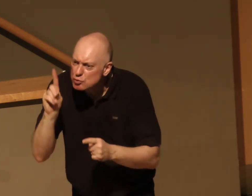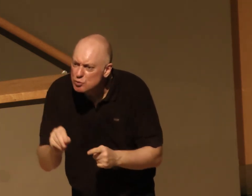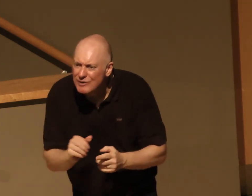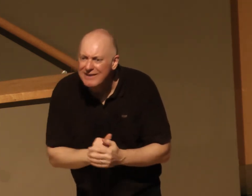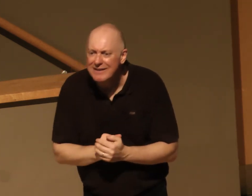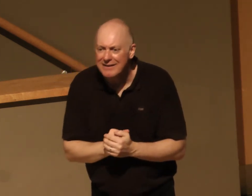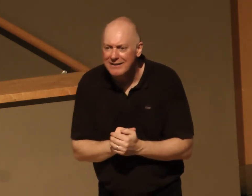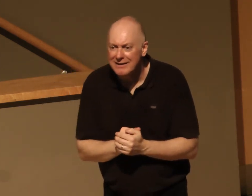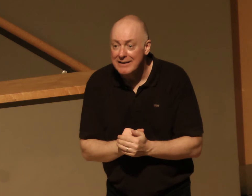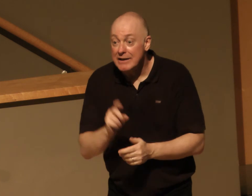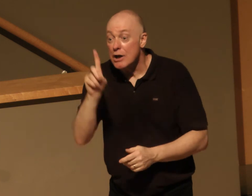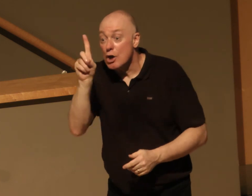do you worship Jesus